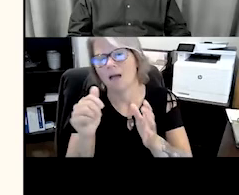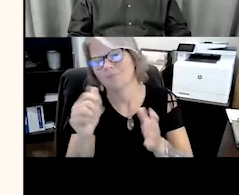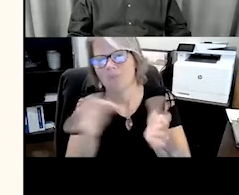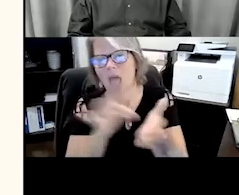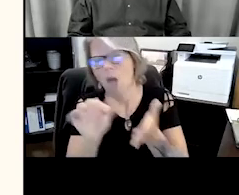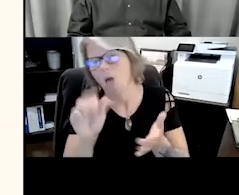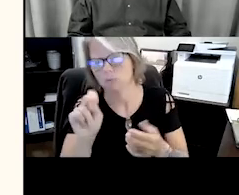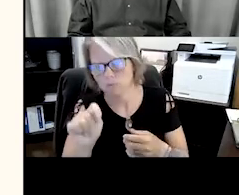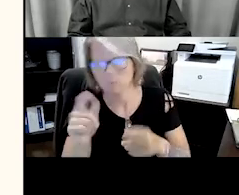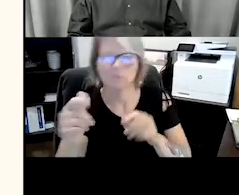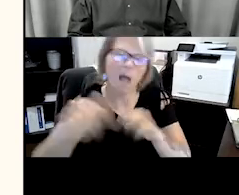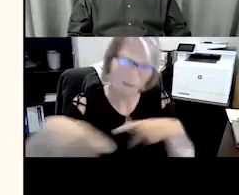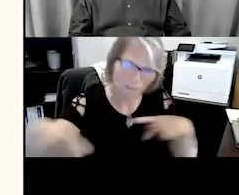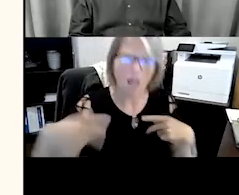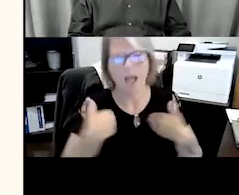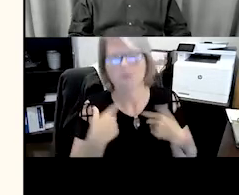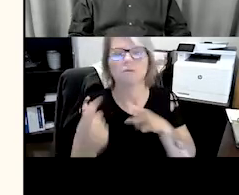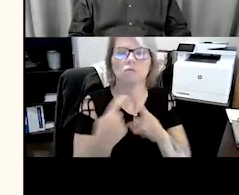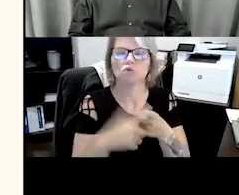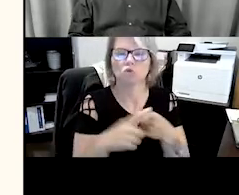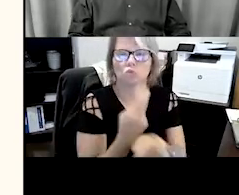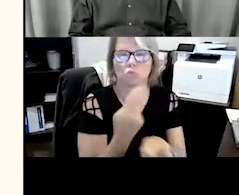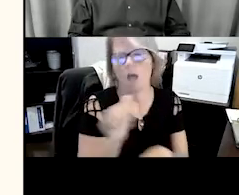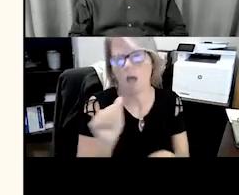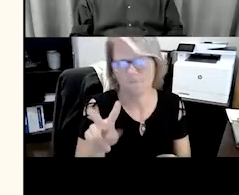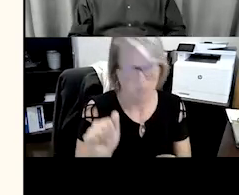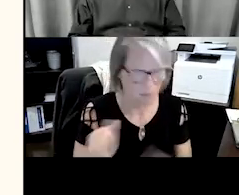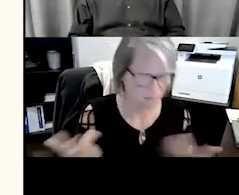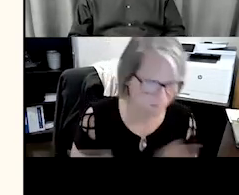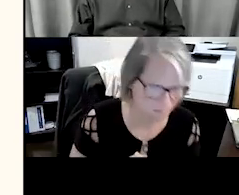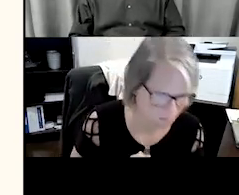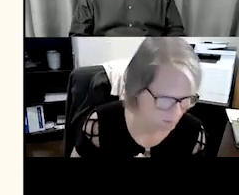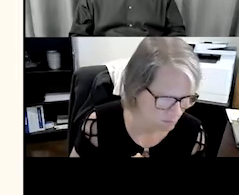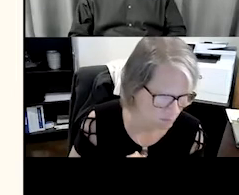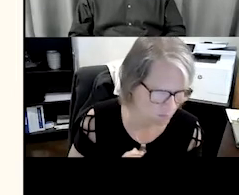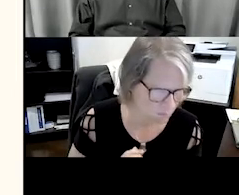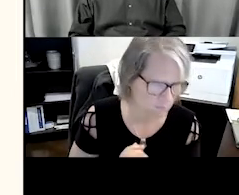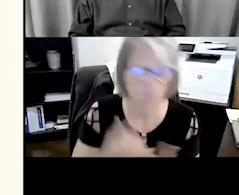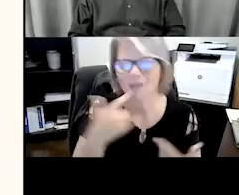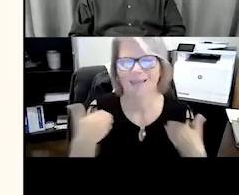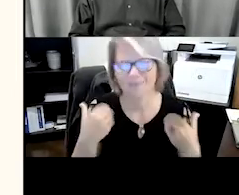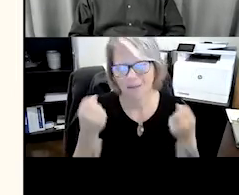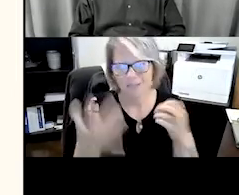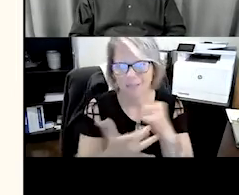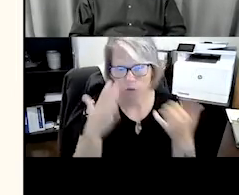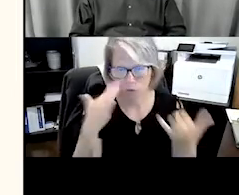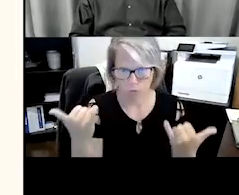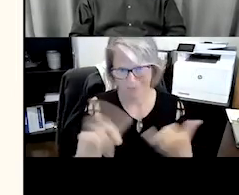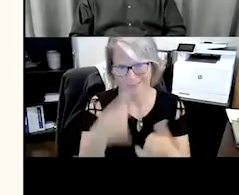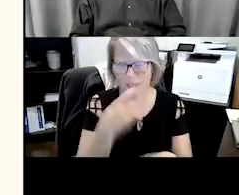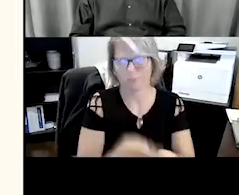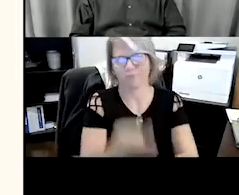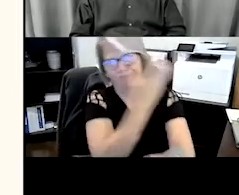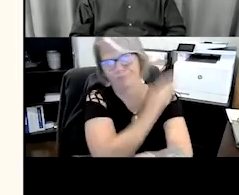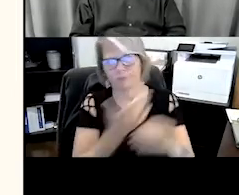transcriptions. So these are a few apps that you can sign up for. And Ava is one you need to set up an account for, but once you've got it,